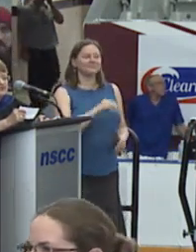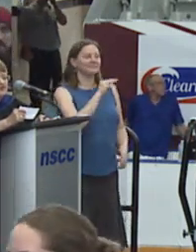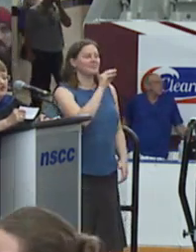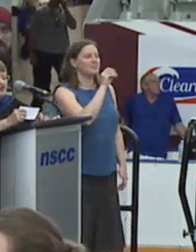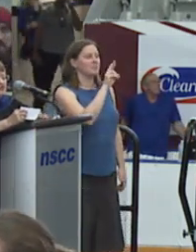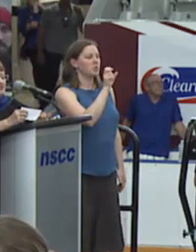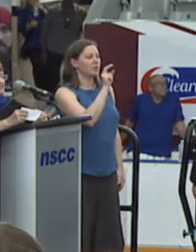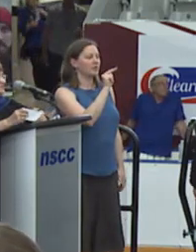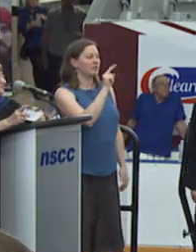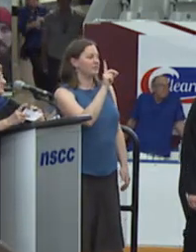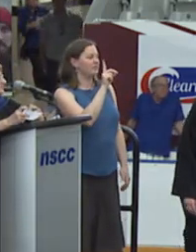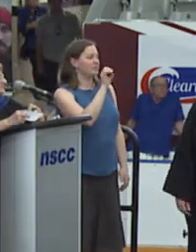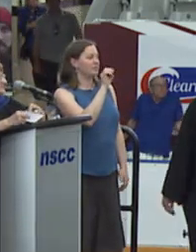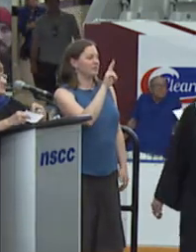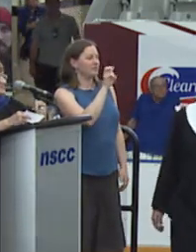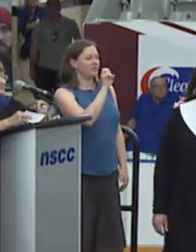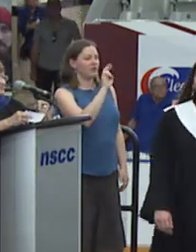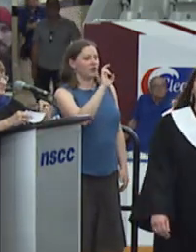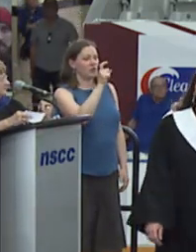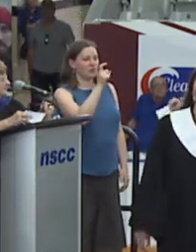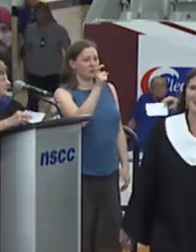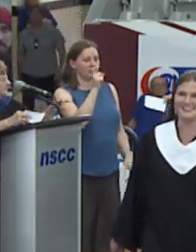Morgan DeVoe.